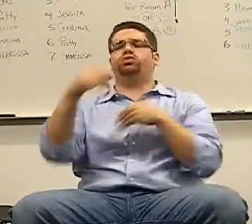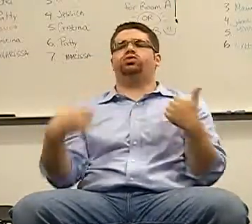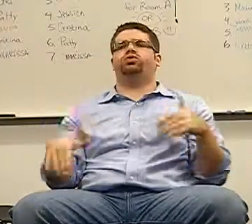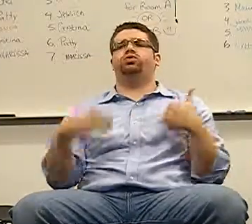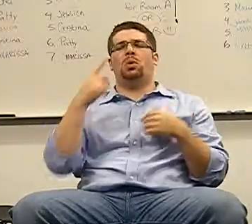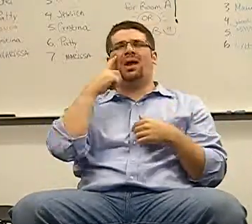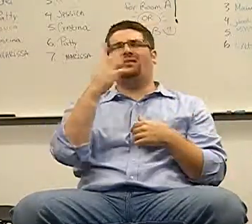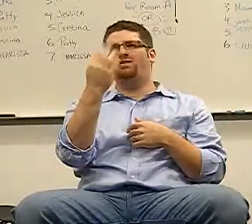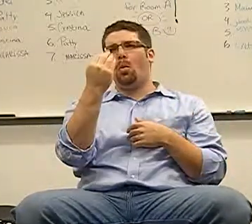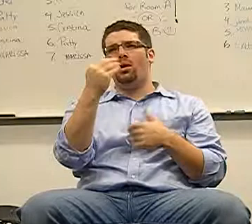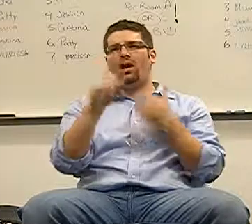So we took off for Israel